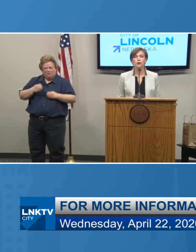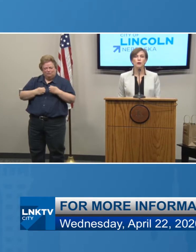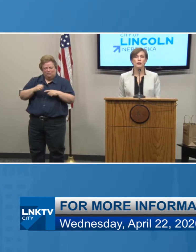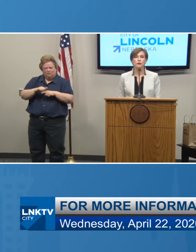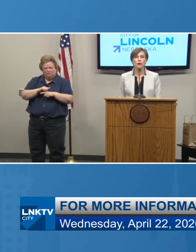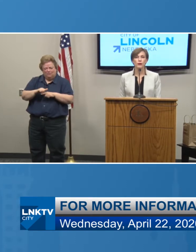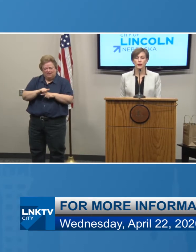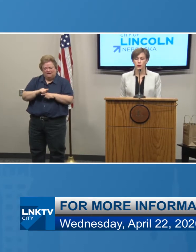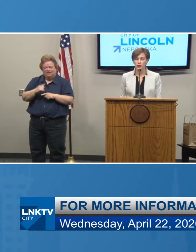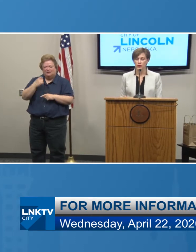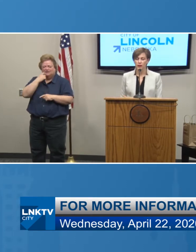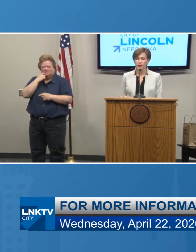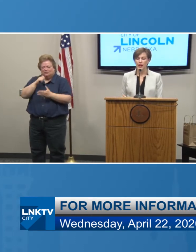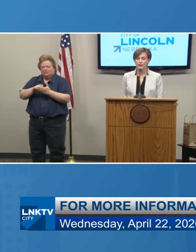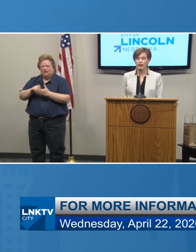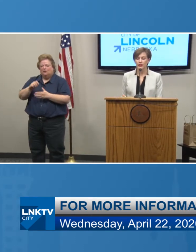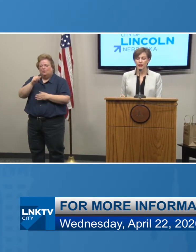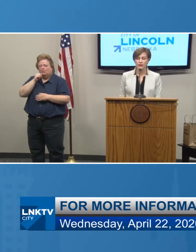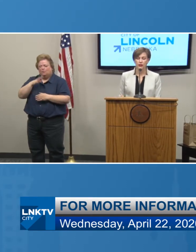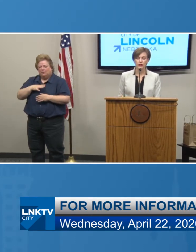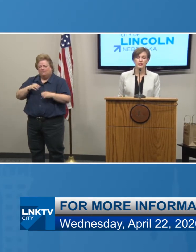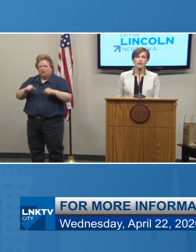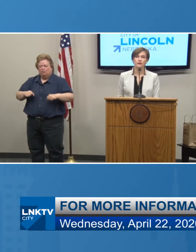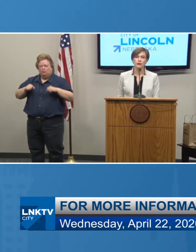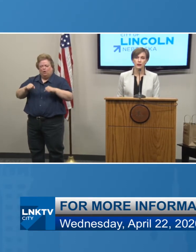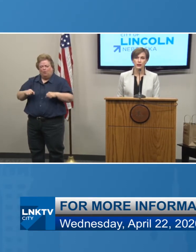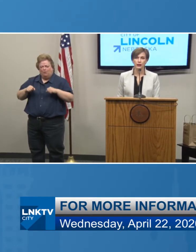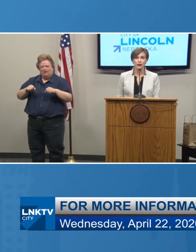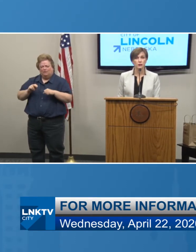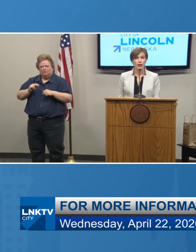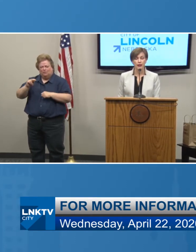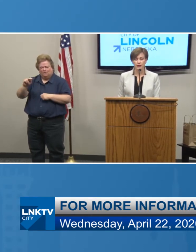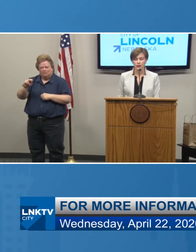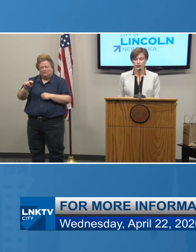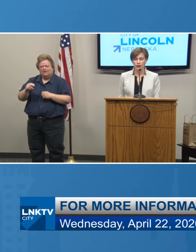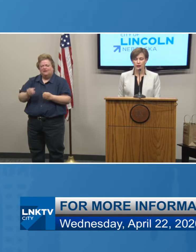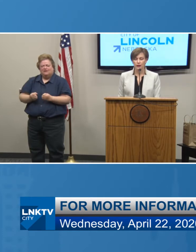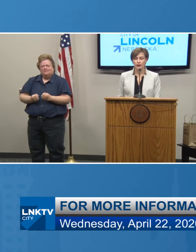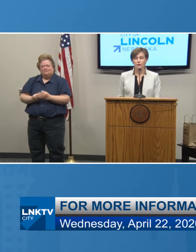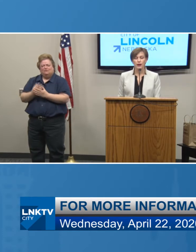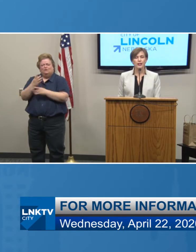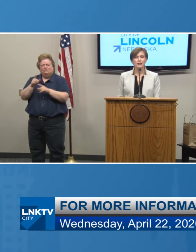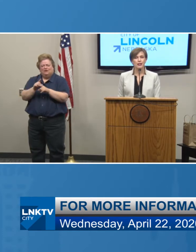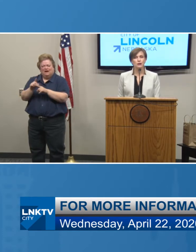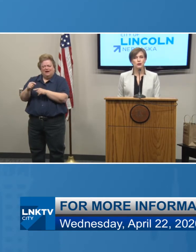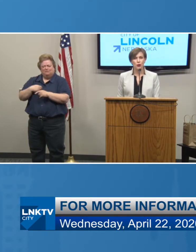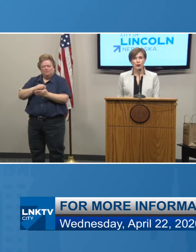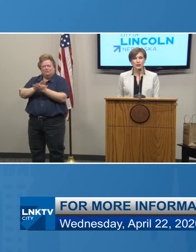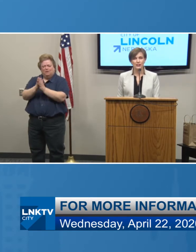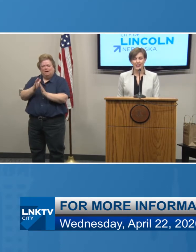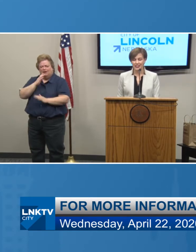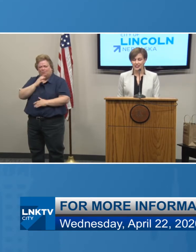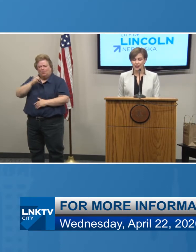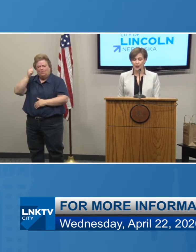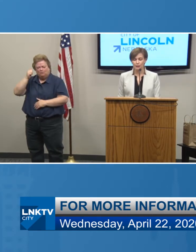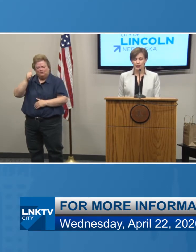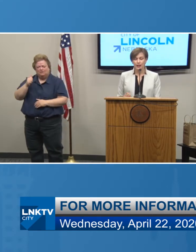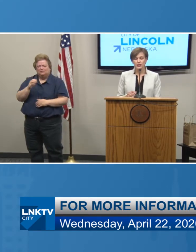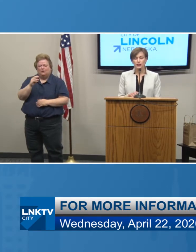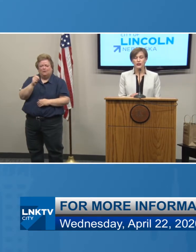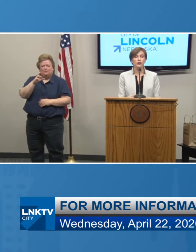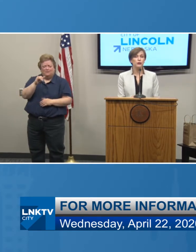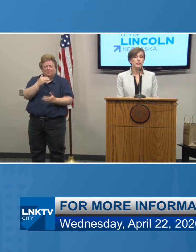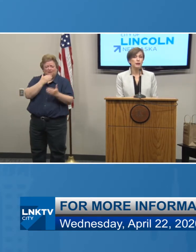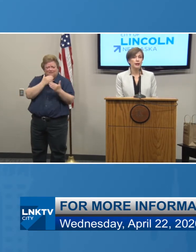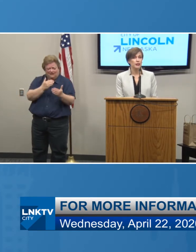titled Women Rowing North, Navigating Life's Currents and Flourishing as We Age. Mary, thank you so much for taking time